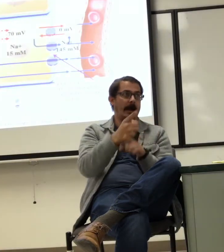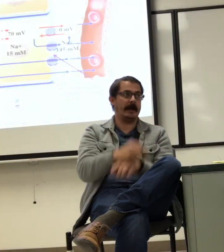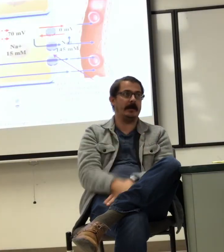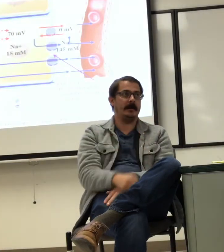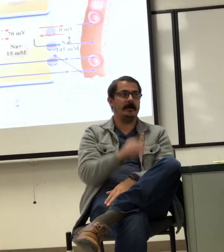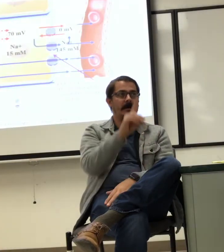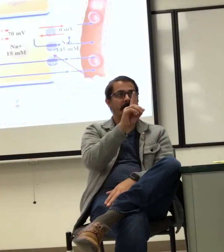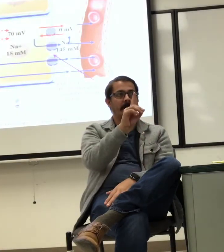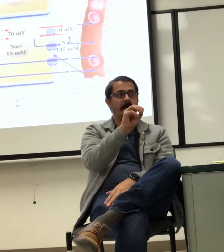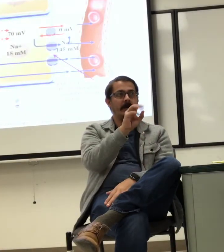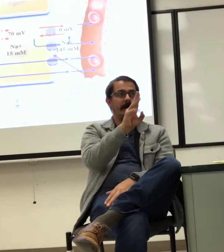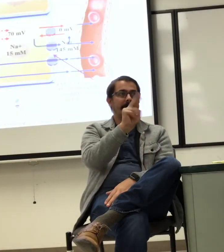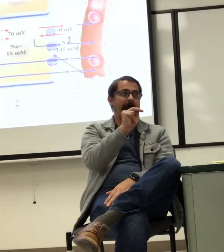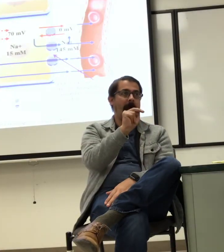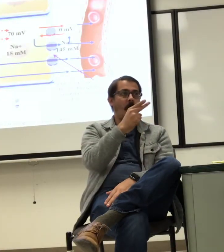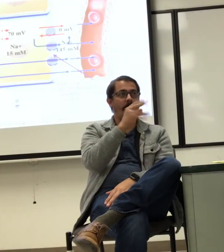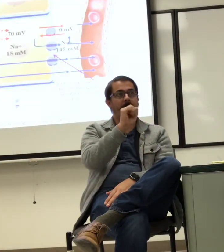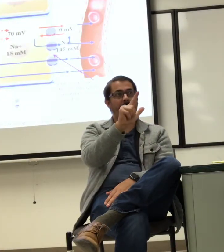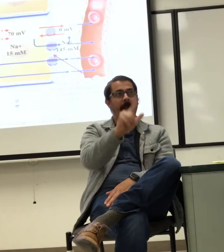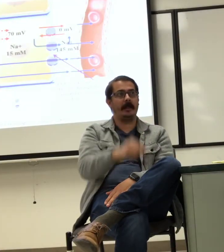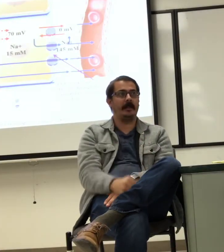Yeah.